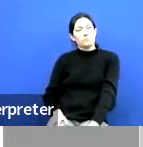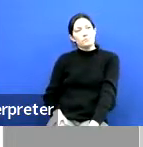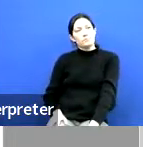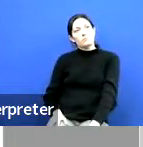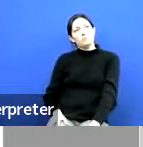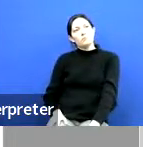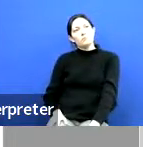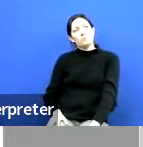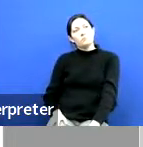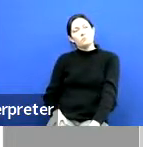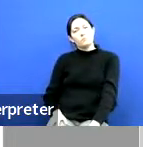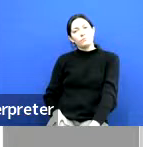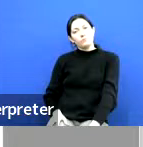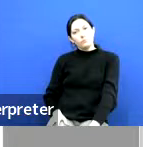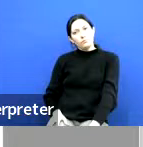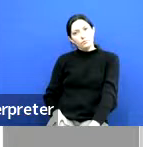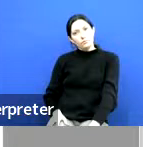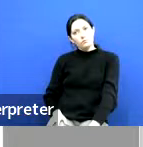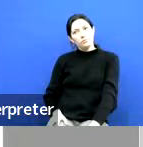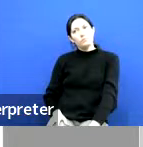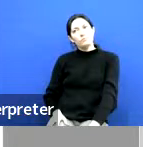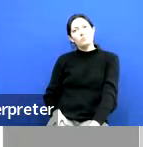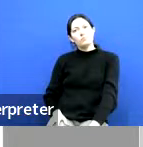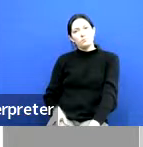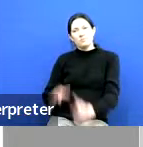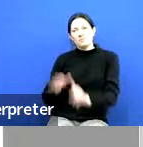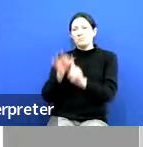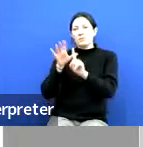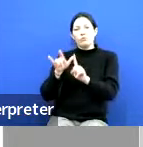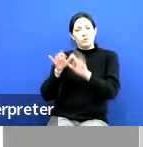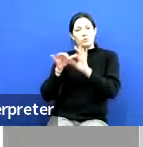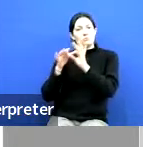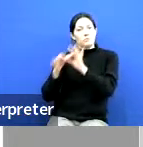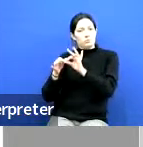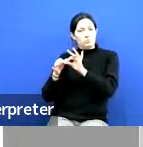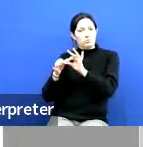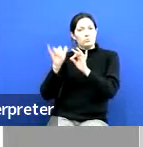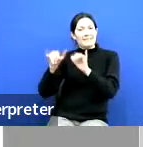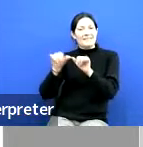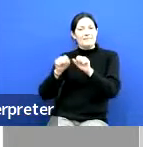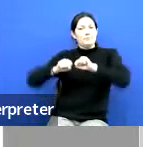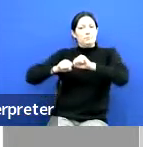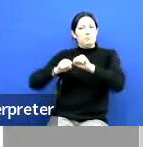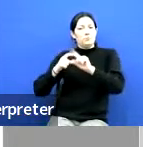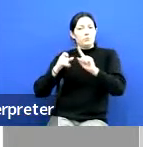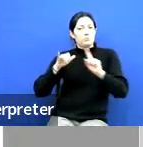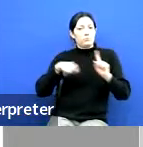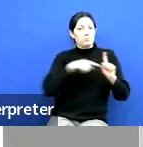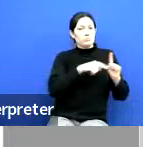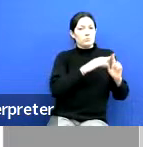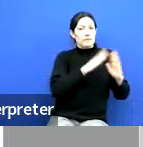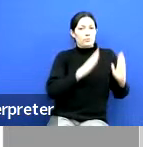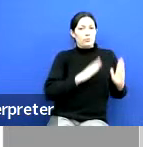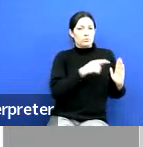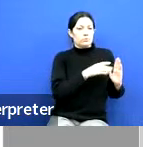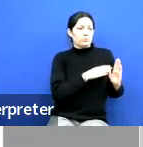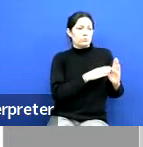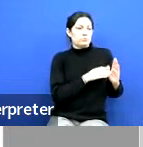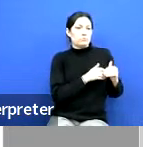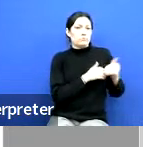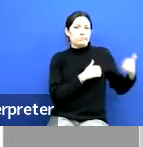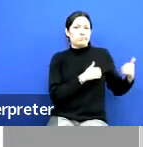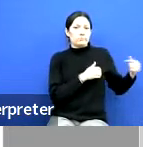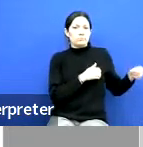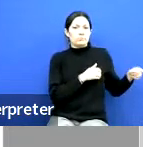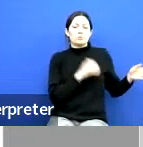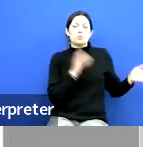addressing the issues that were brought up previously, especially with respect to the distance from the neighbor properties, reducing the amount